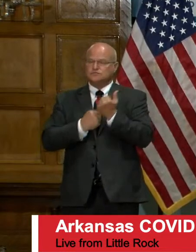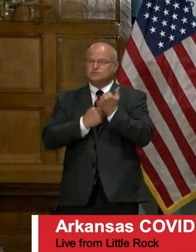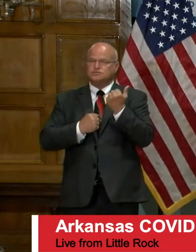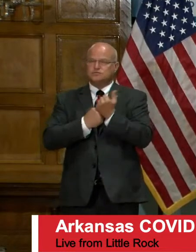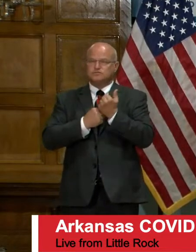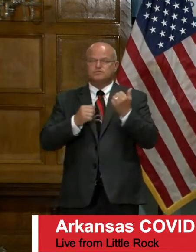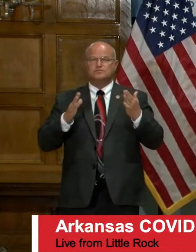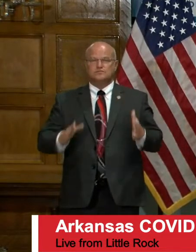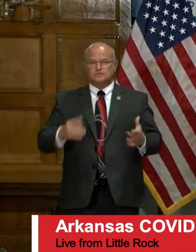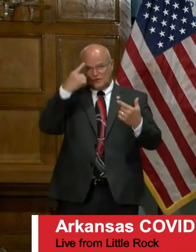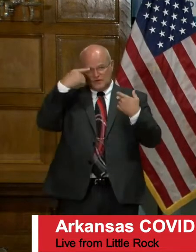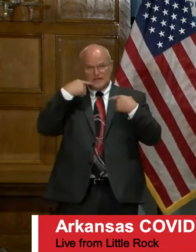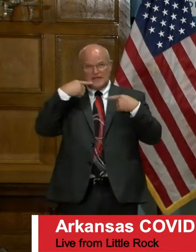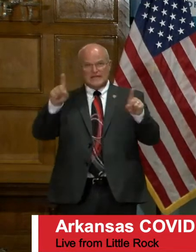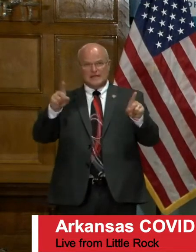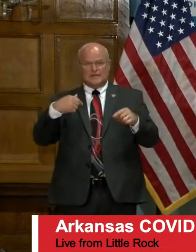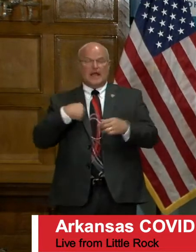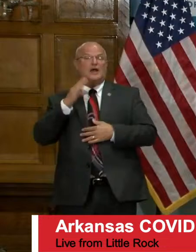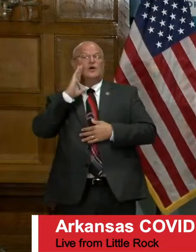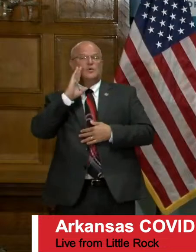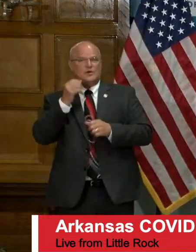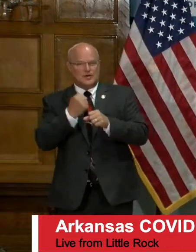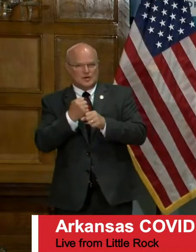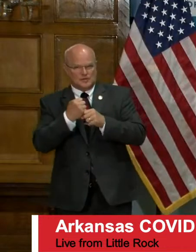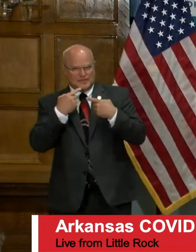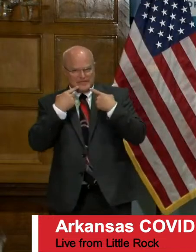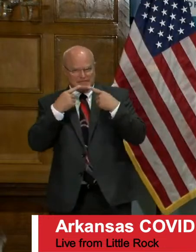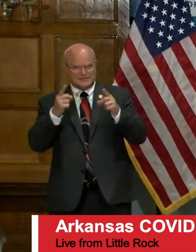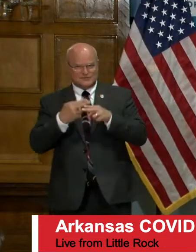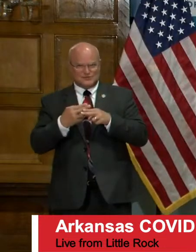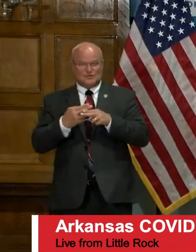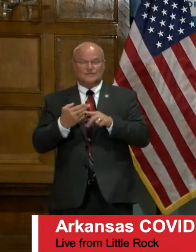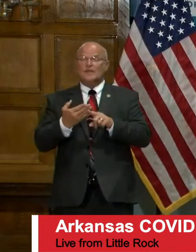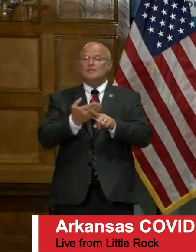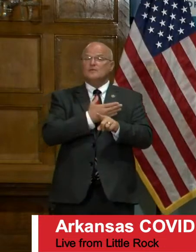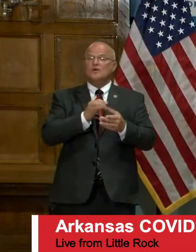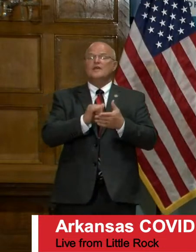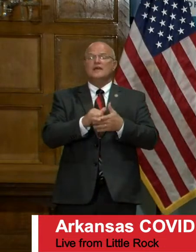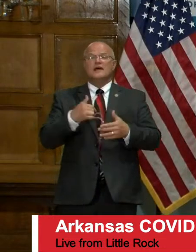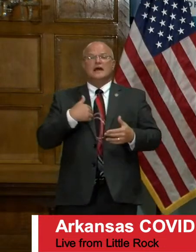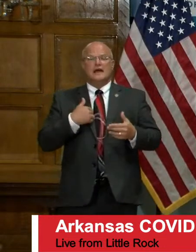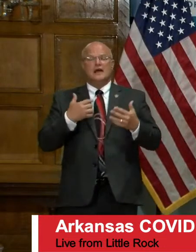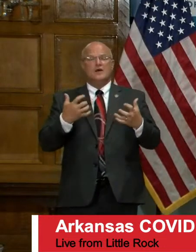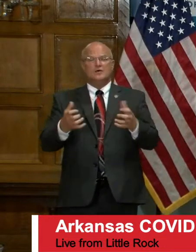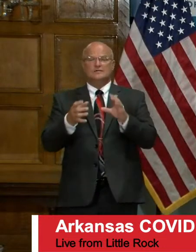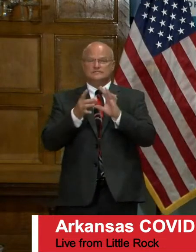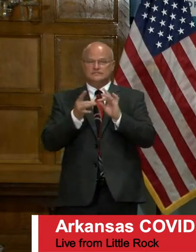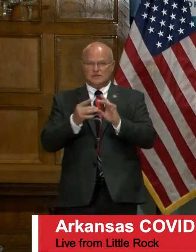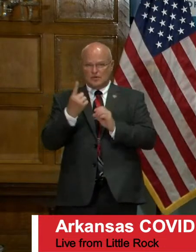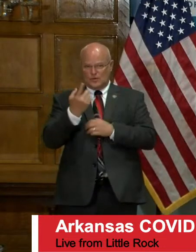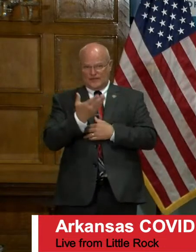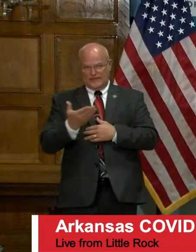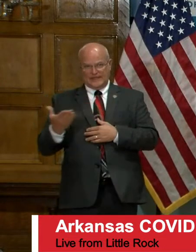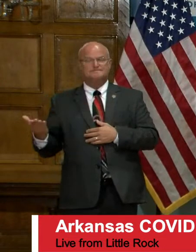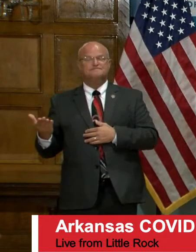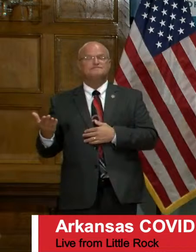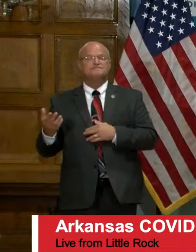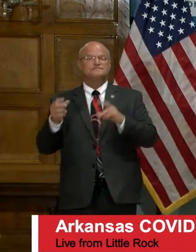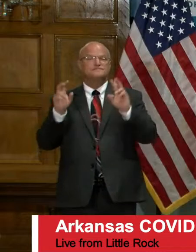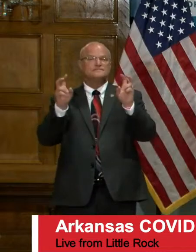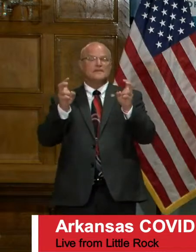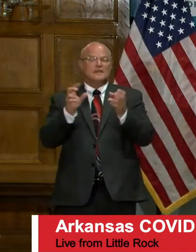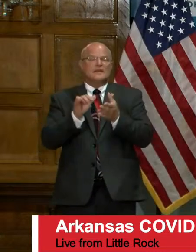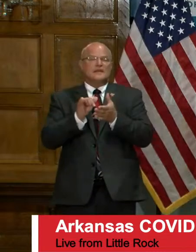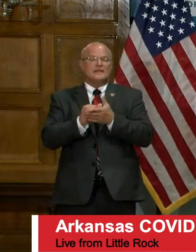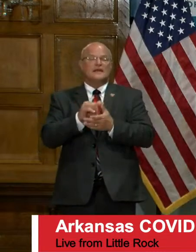for the announcement that I will make. Before I do that, I wanted to mention one thing, and that is